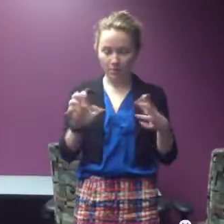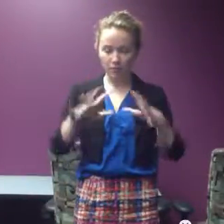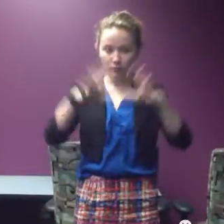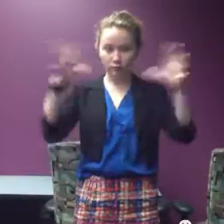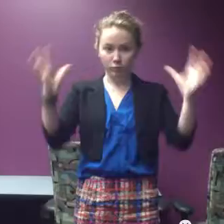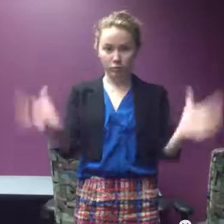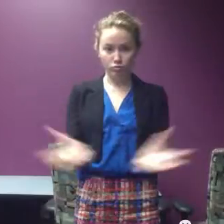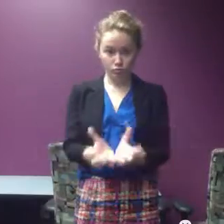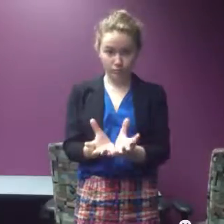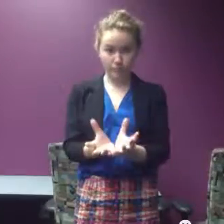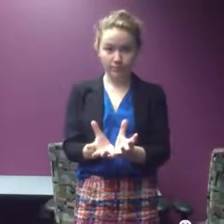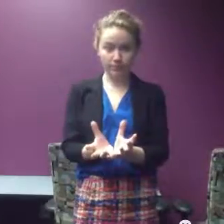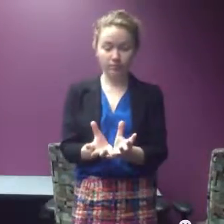and volume.